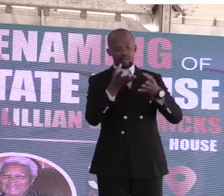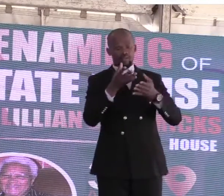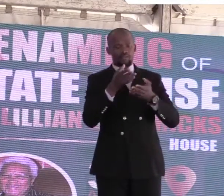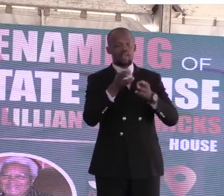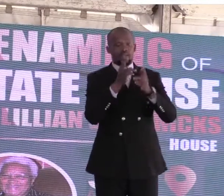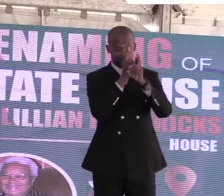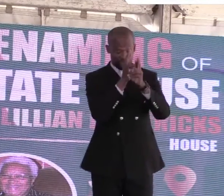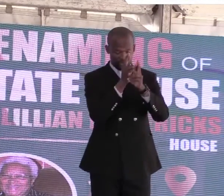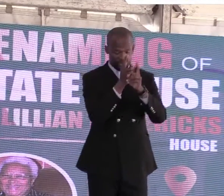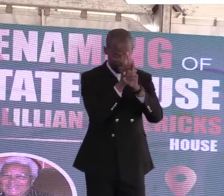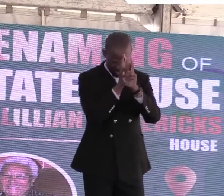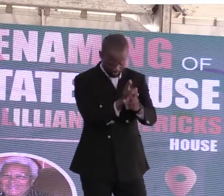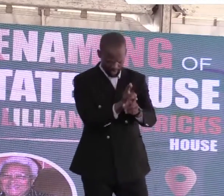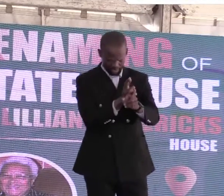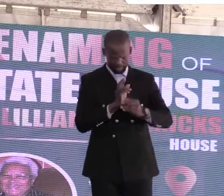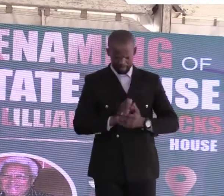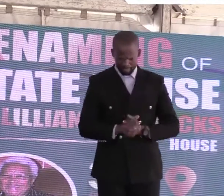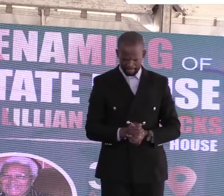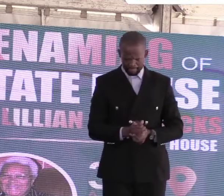imbeko